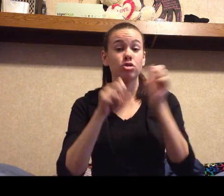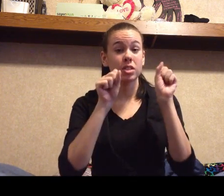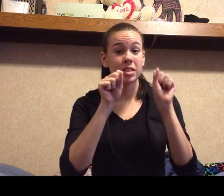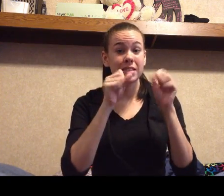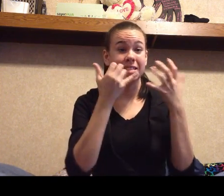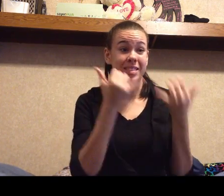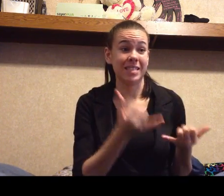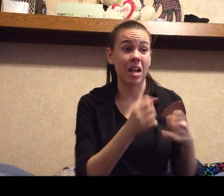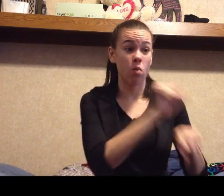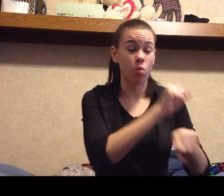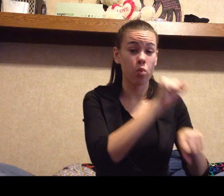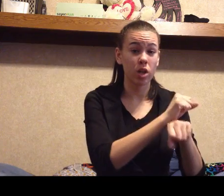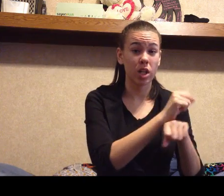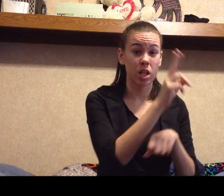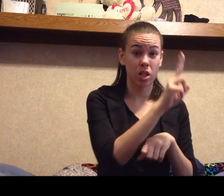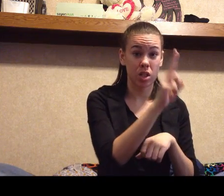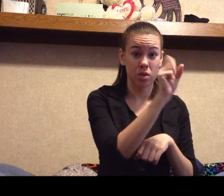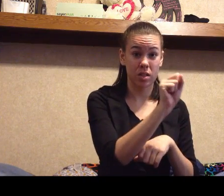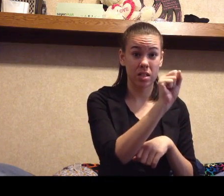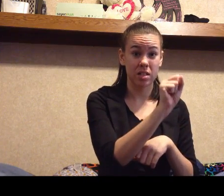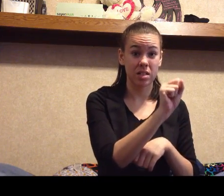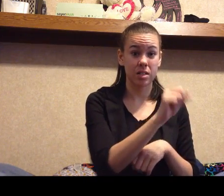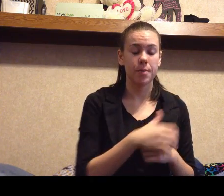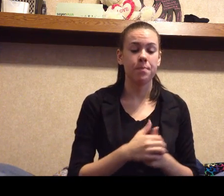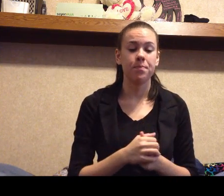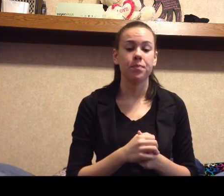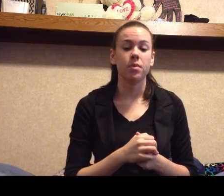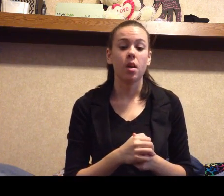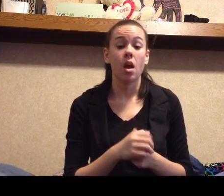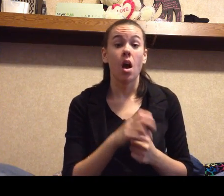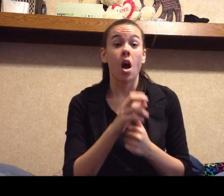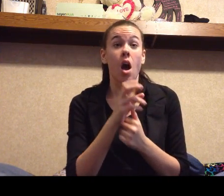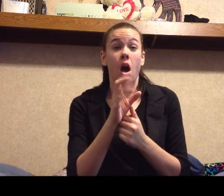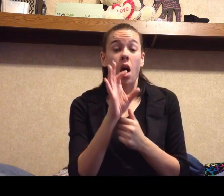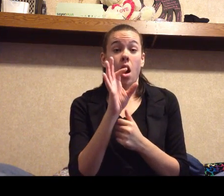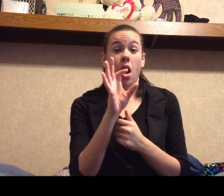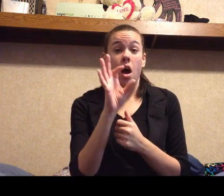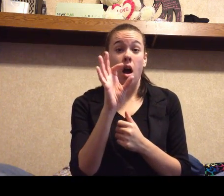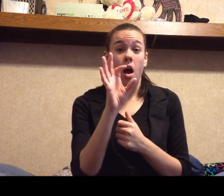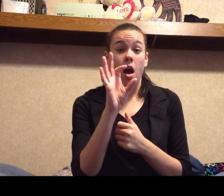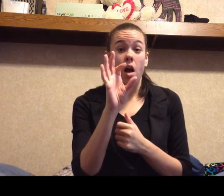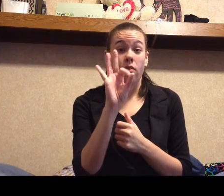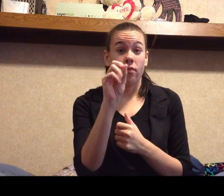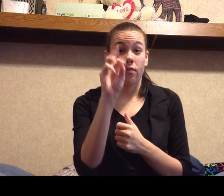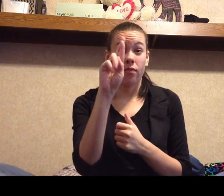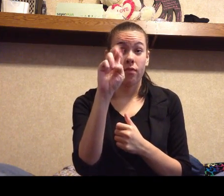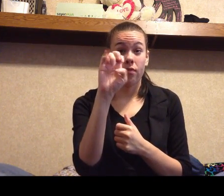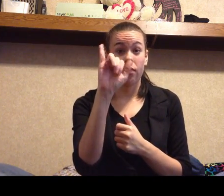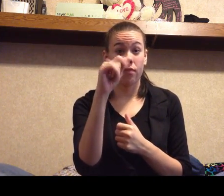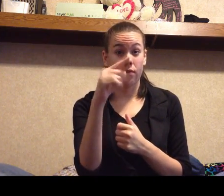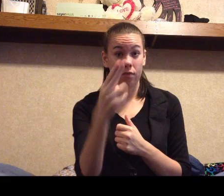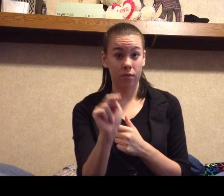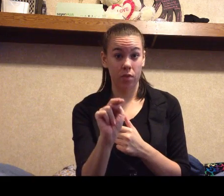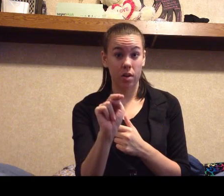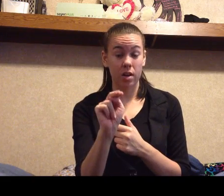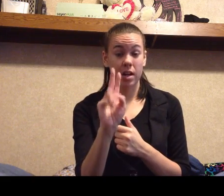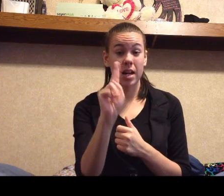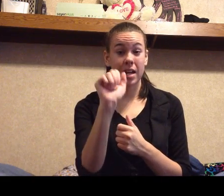States. A foreign national is any person who is not a U.S. citizen and includes permanent resident